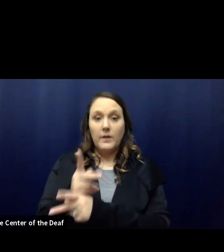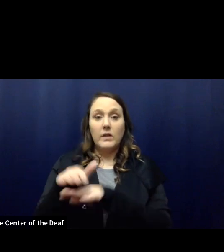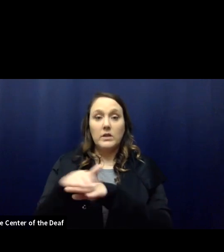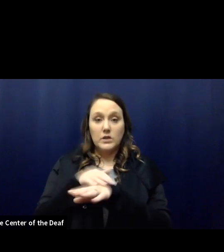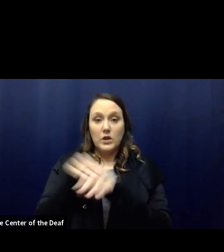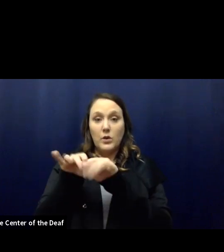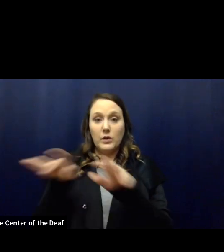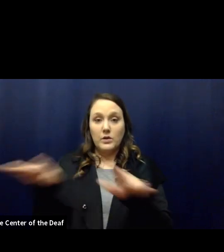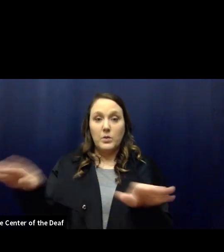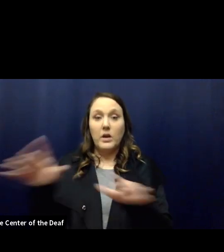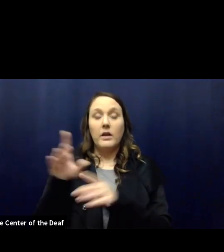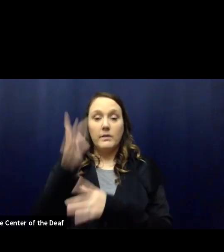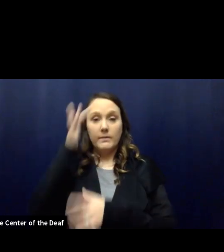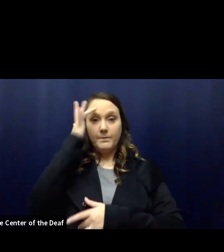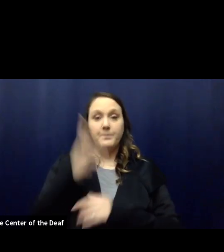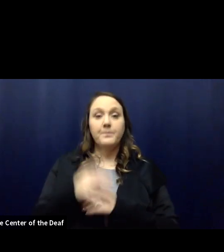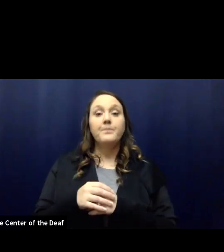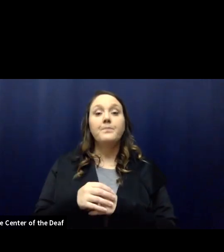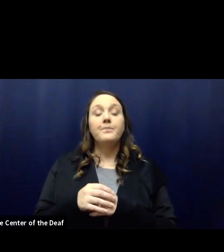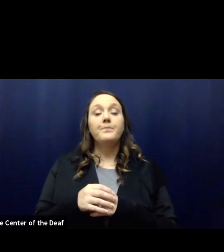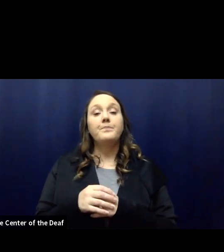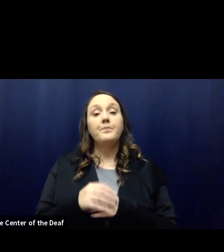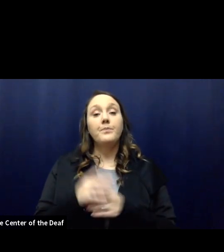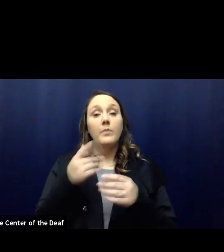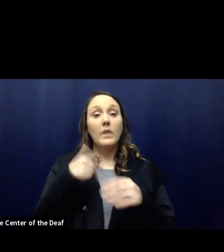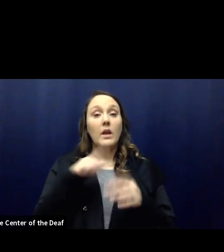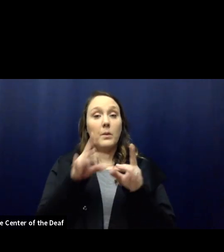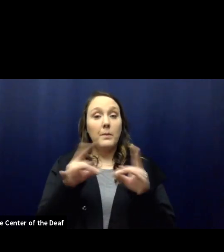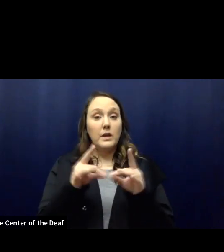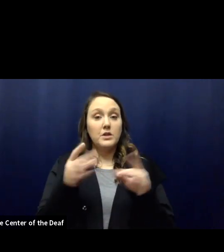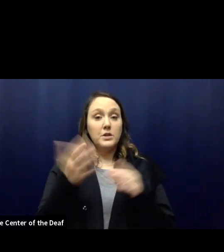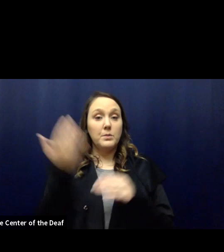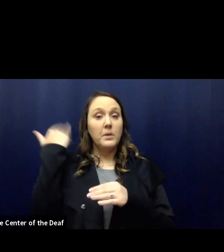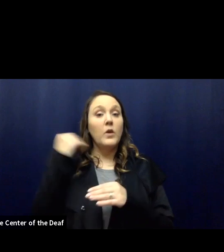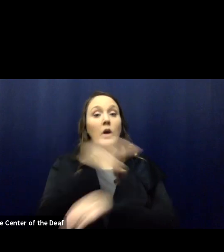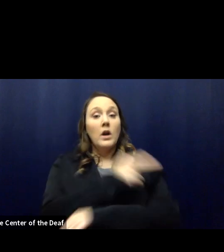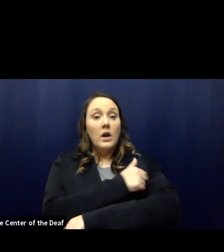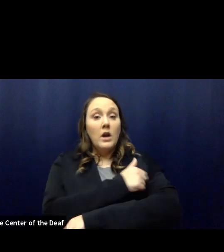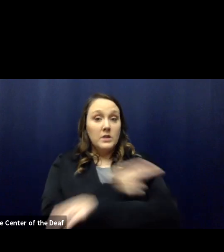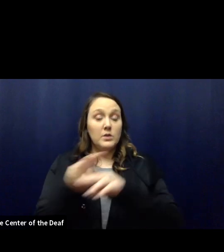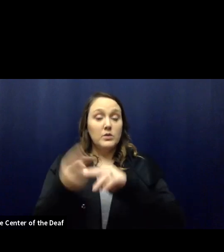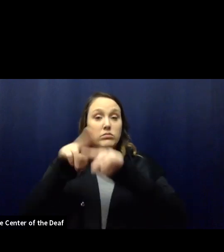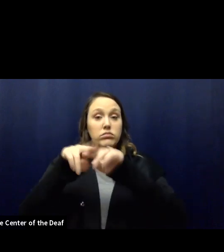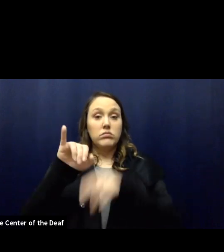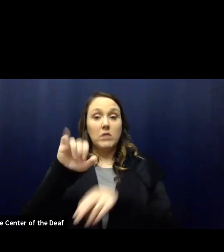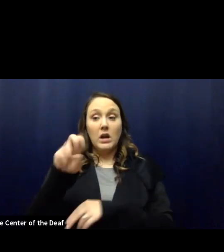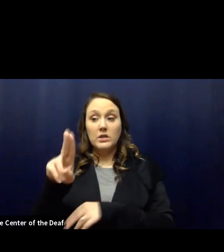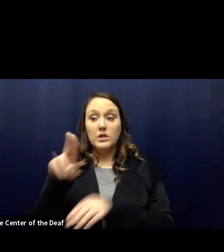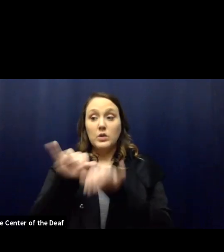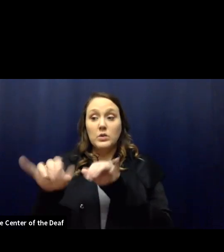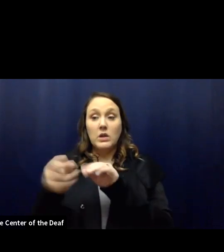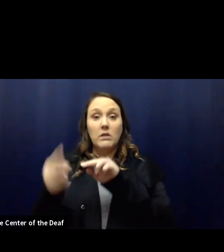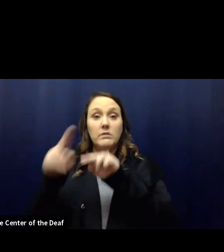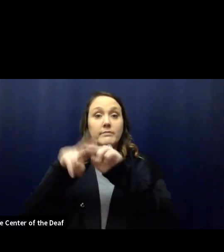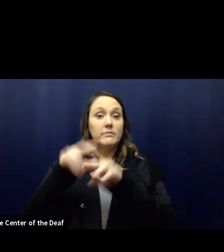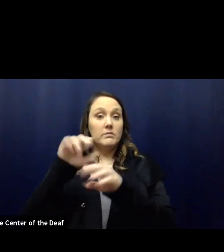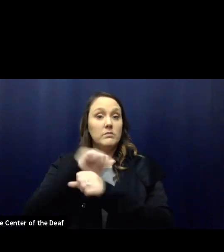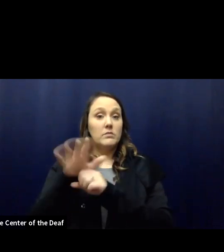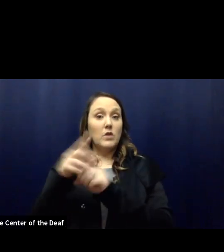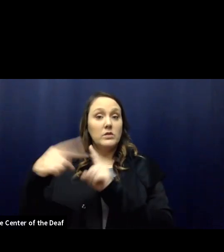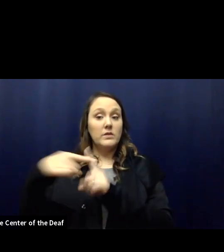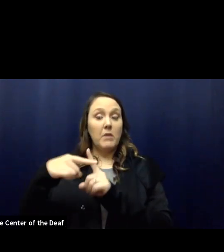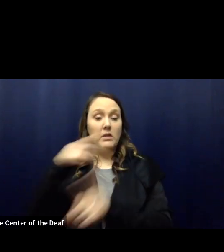of disease. As we mentioned earlier, as hospitalizations go up, as ICU stays go up for COVID positive patients,